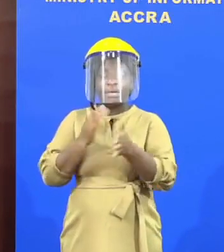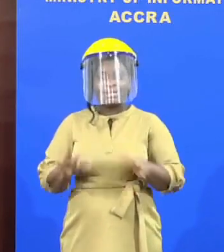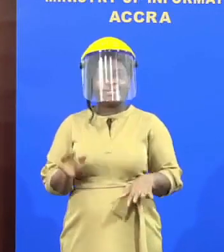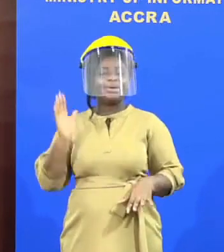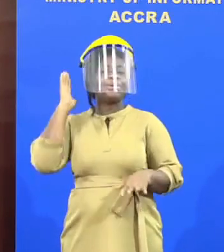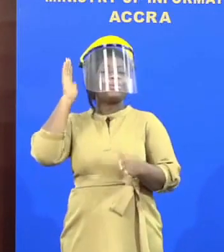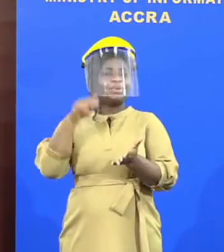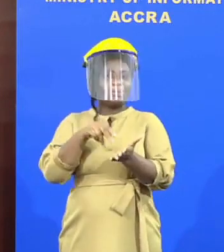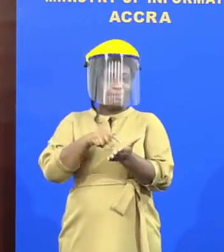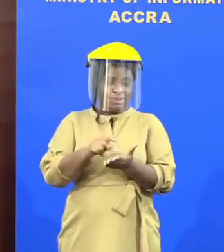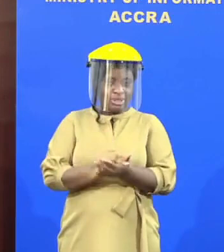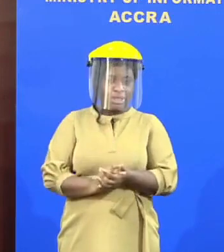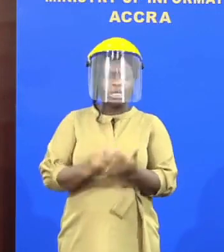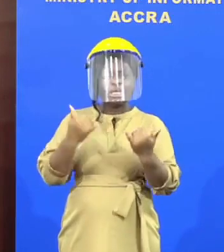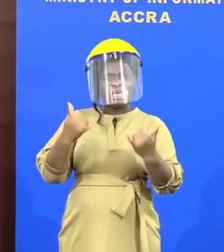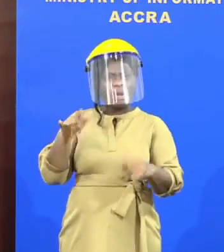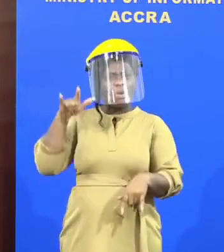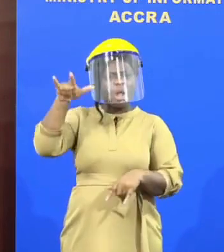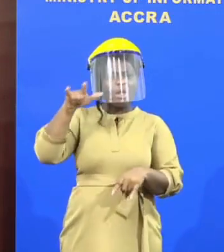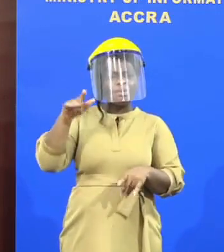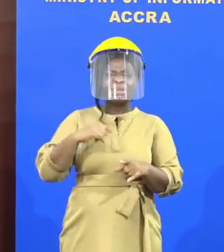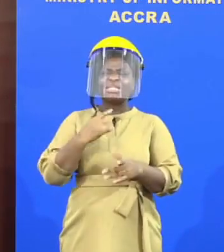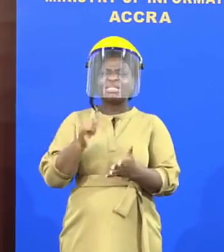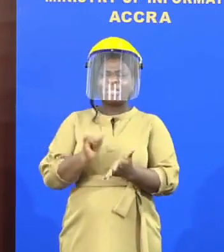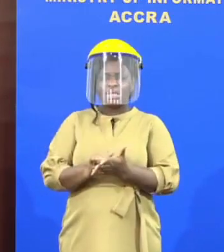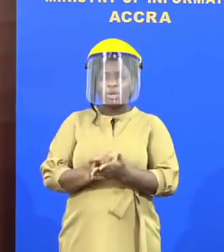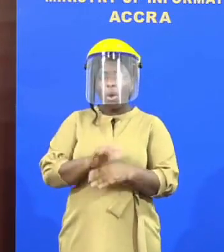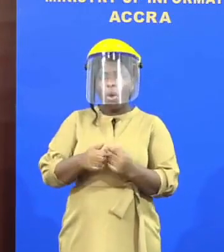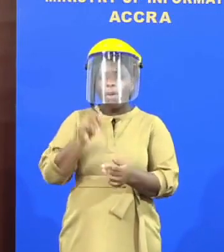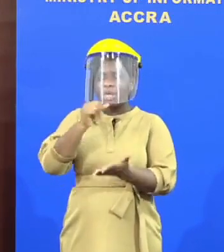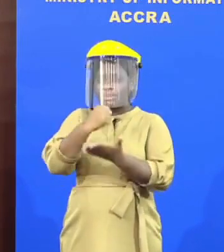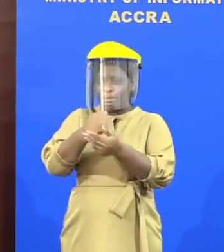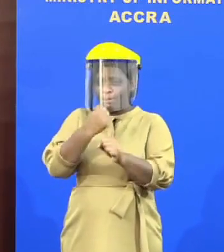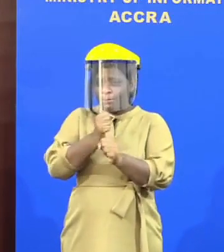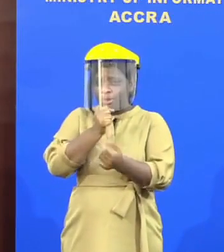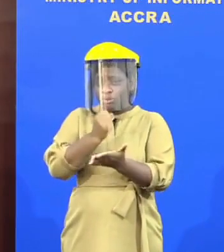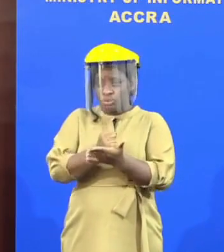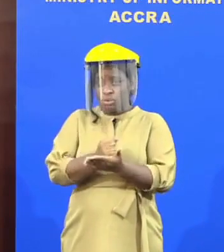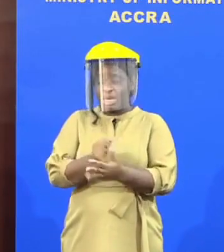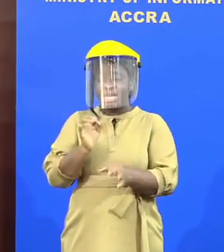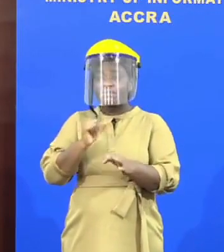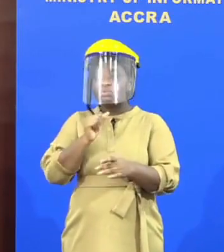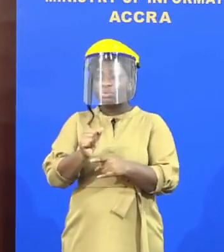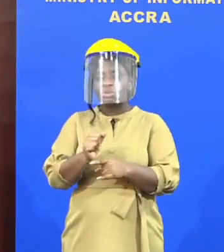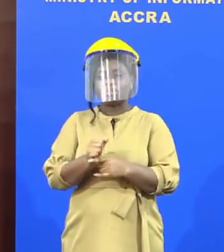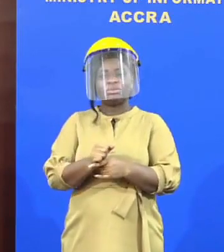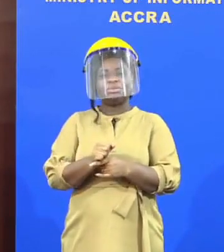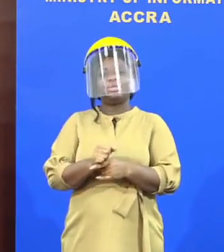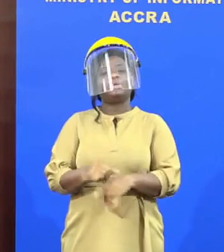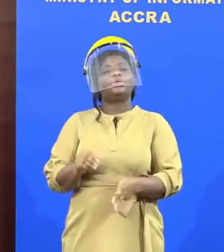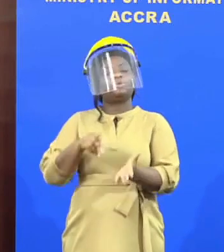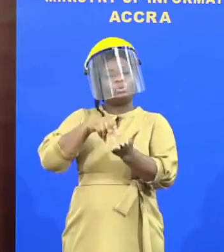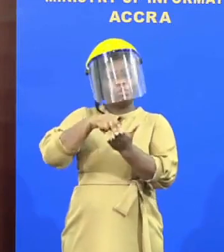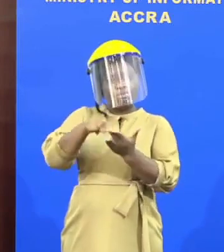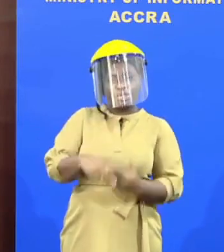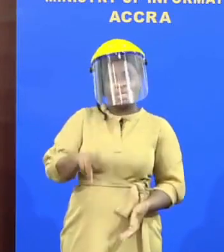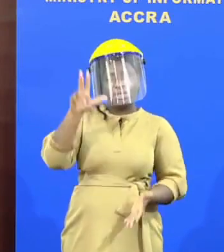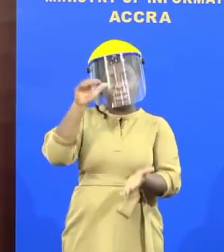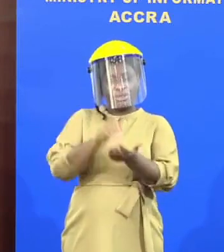yasambo mkoko se so be make sure say nipa no any test and san wa fonye sa airline no so be born $3,500 per